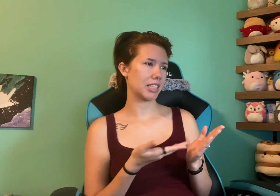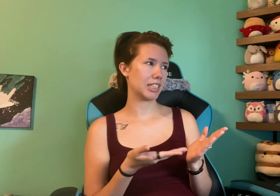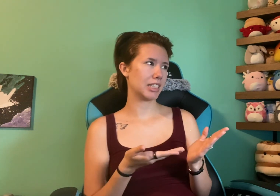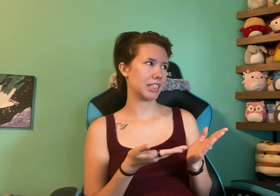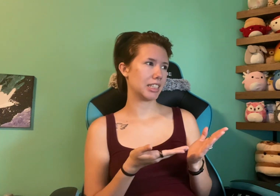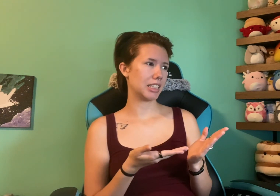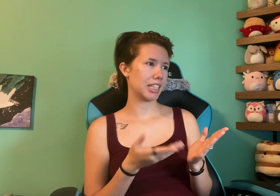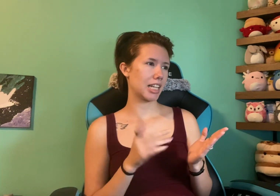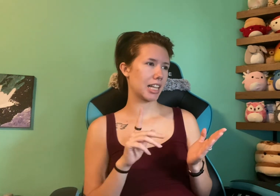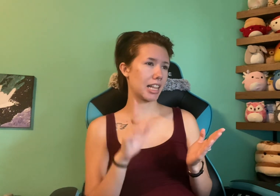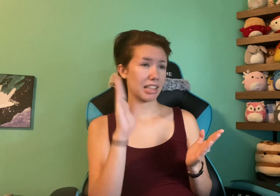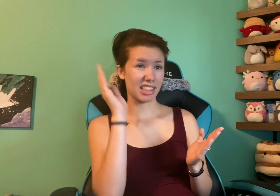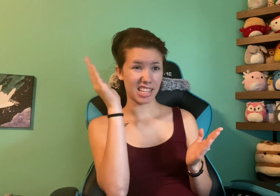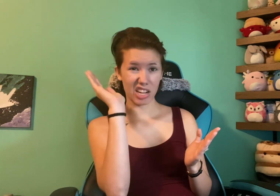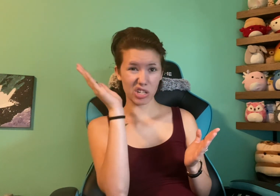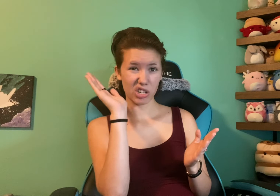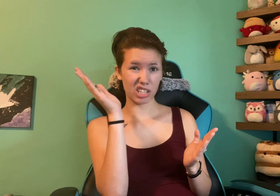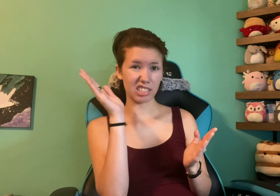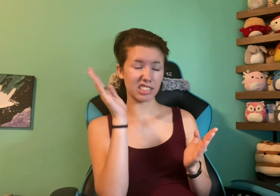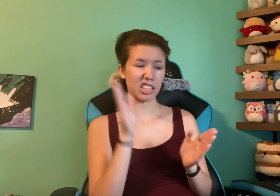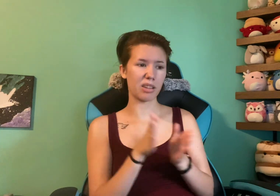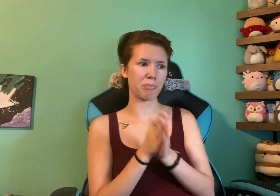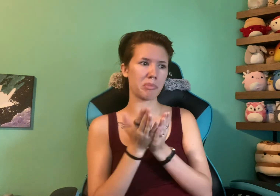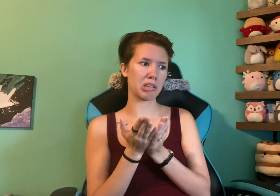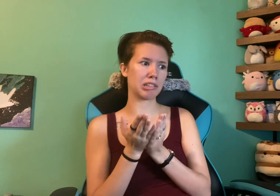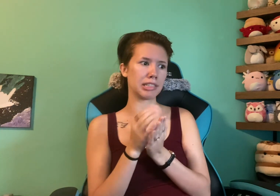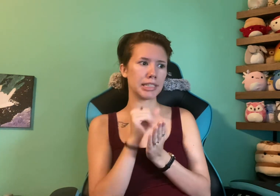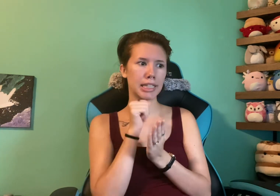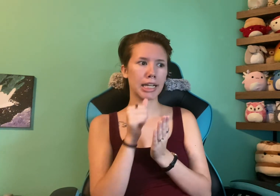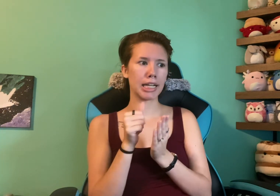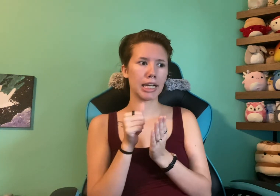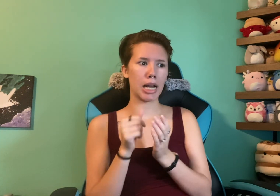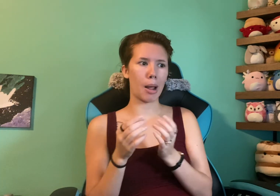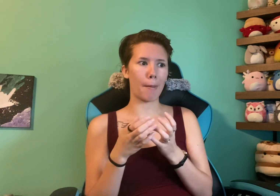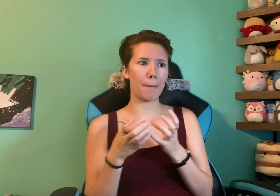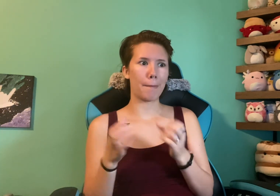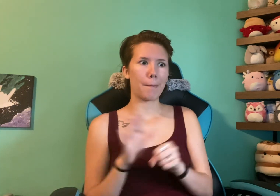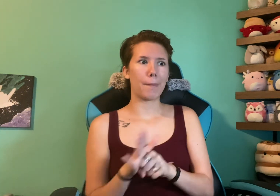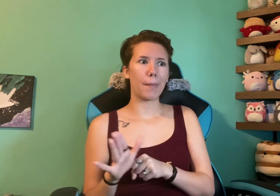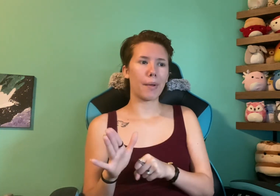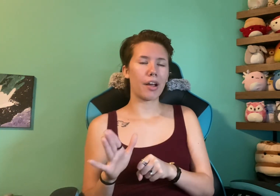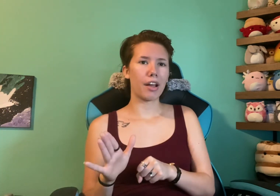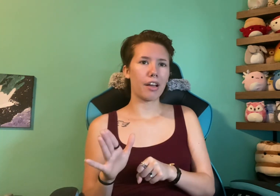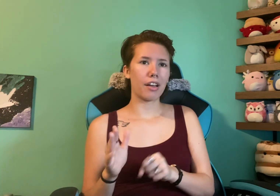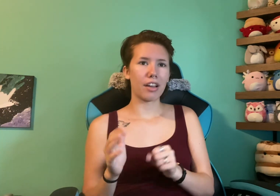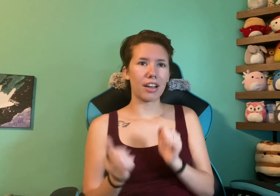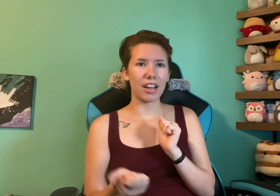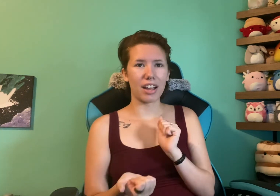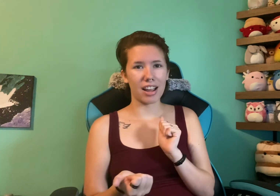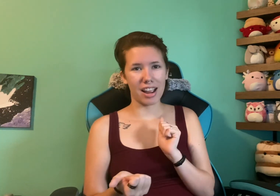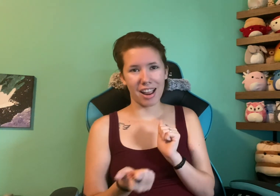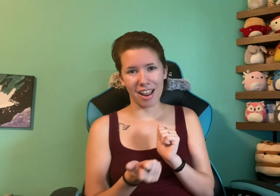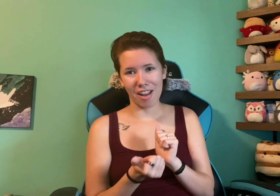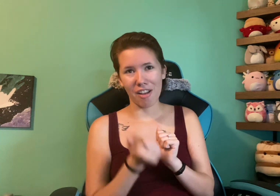lectures? Because our book is like big enough, and every day we don't have the title for these lectures in our